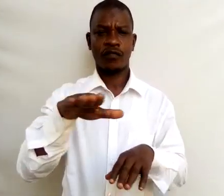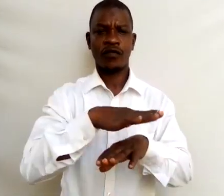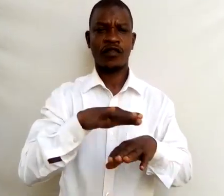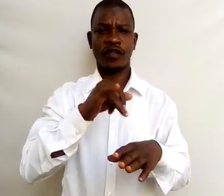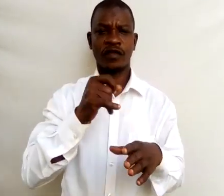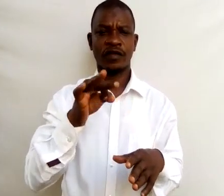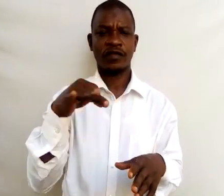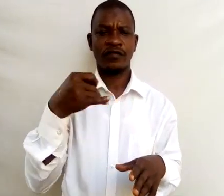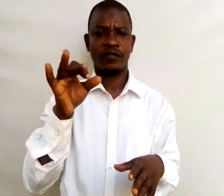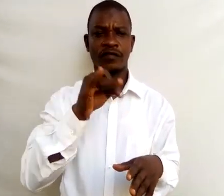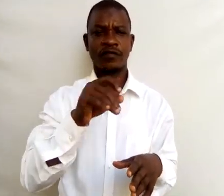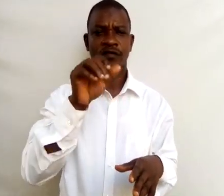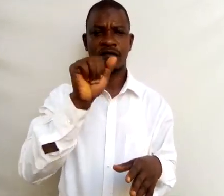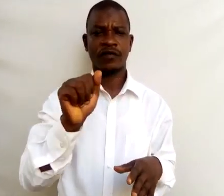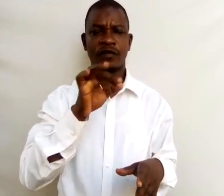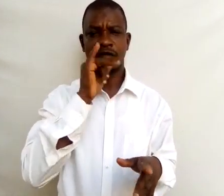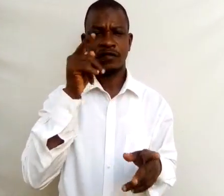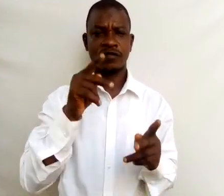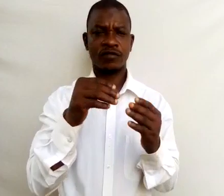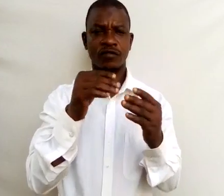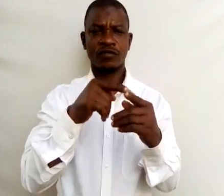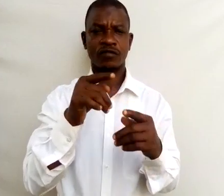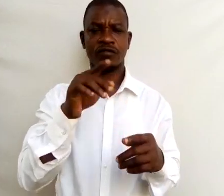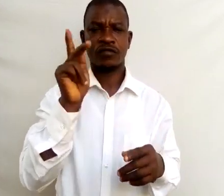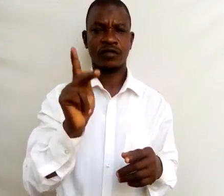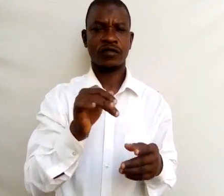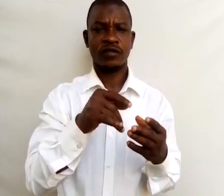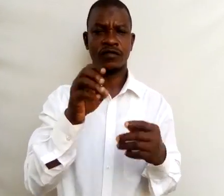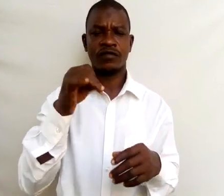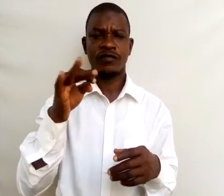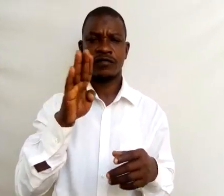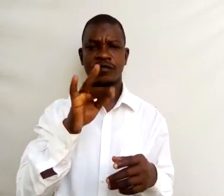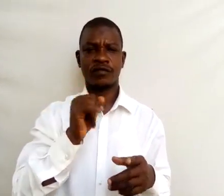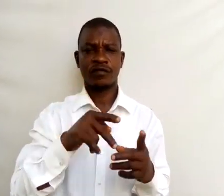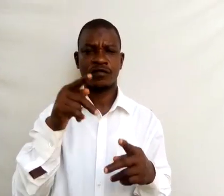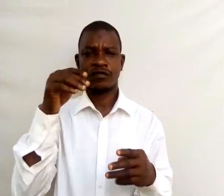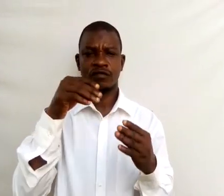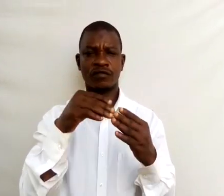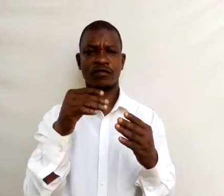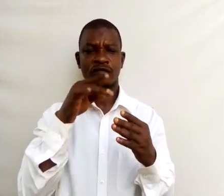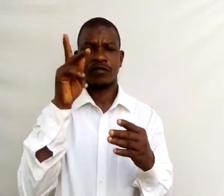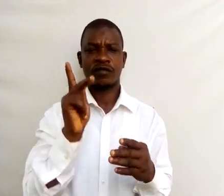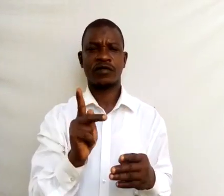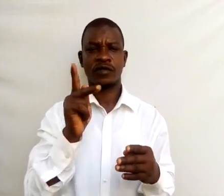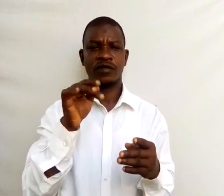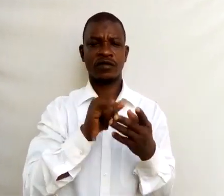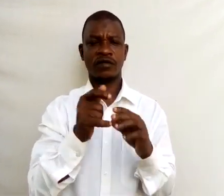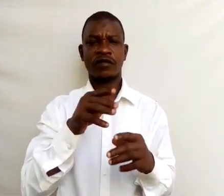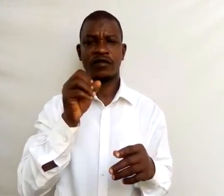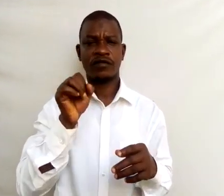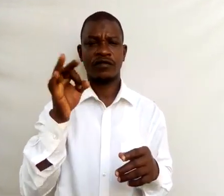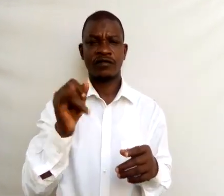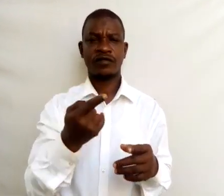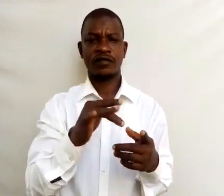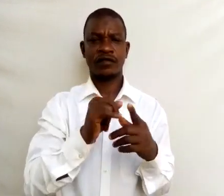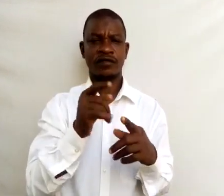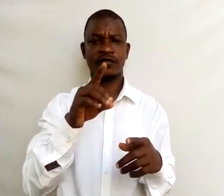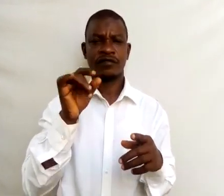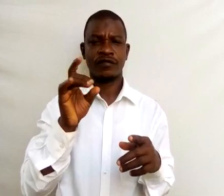of A is equal to K, F of B is equal to K. F of C is equal to G, F of D is equal to